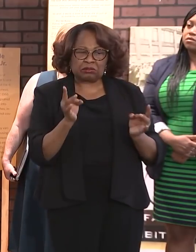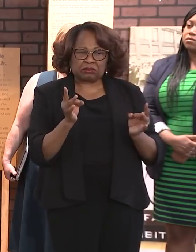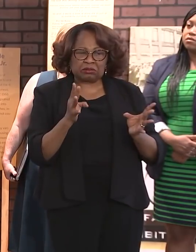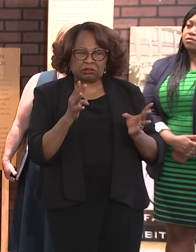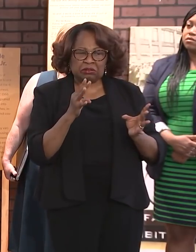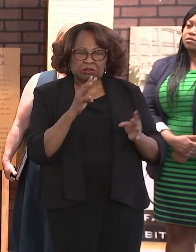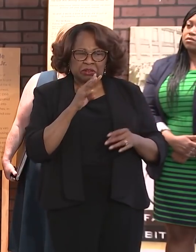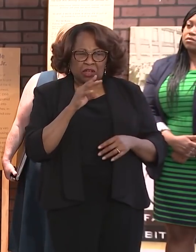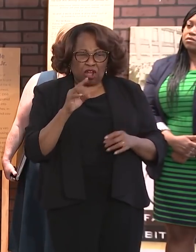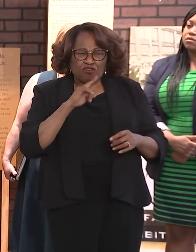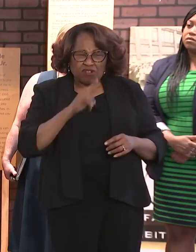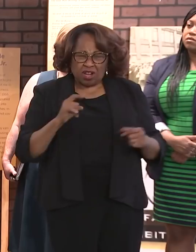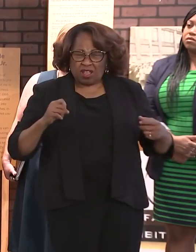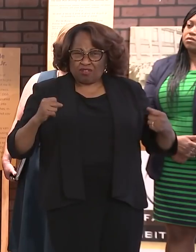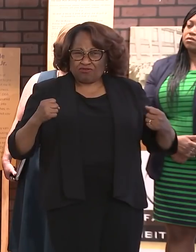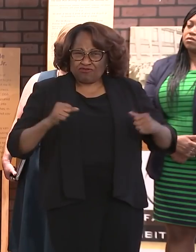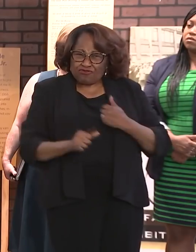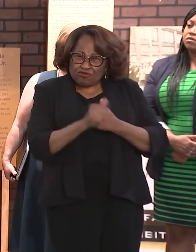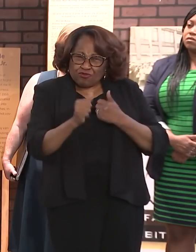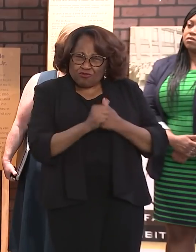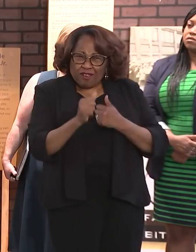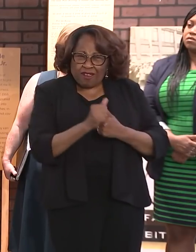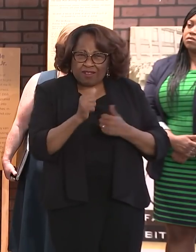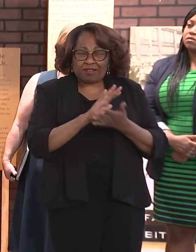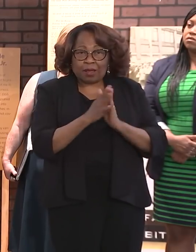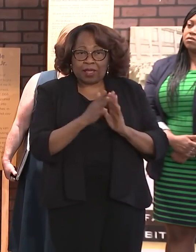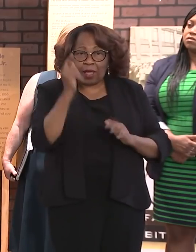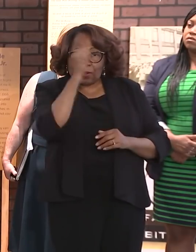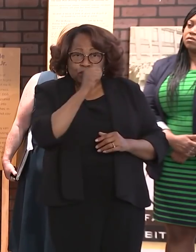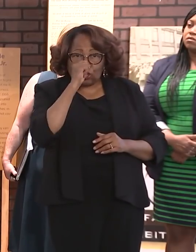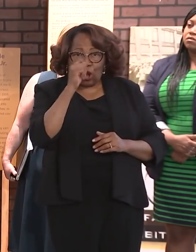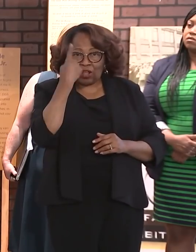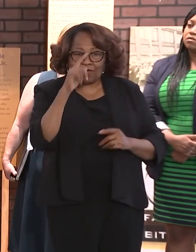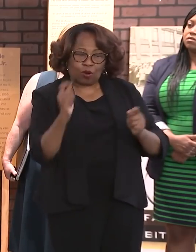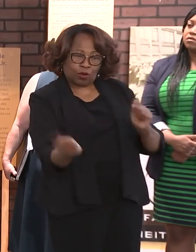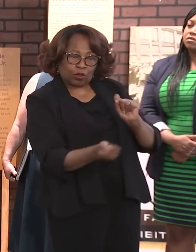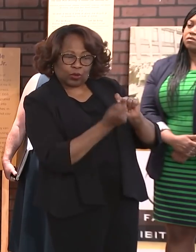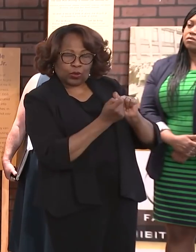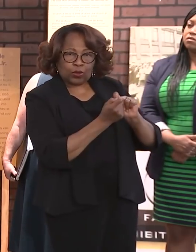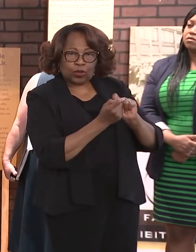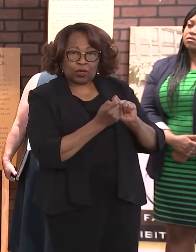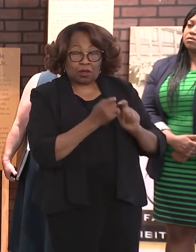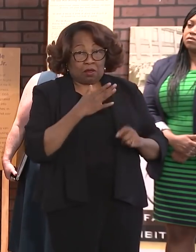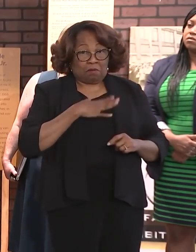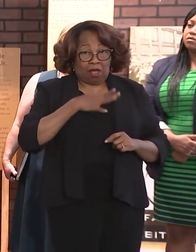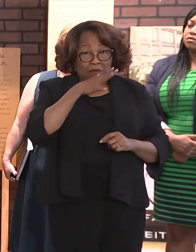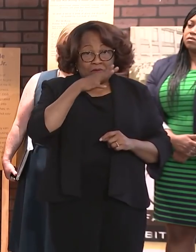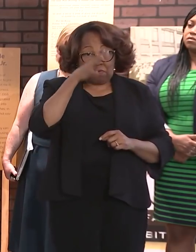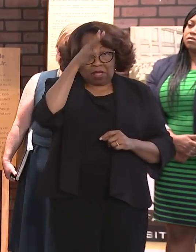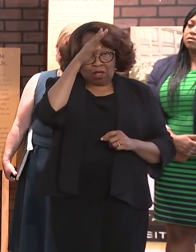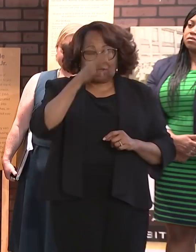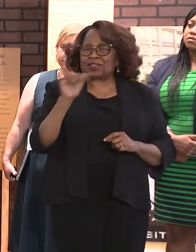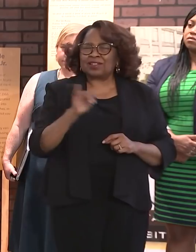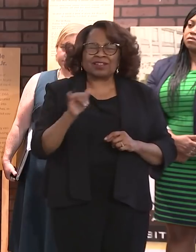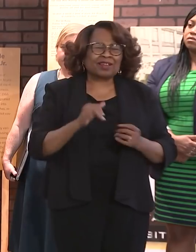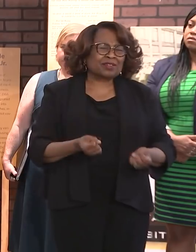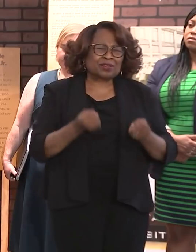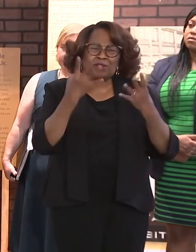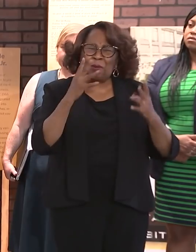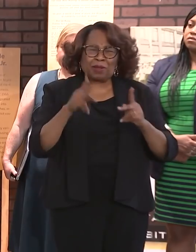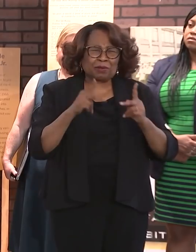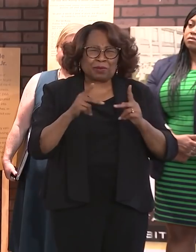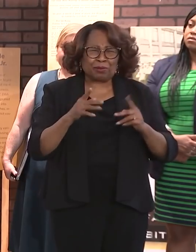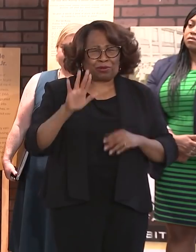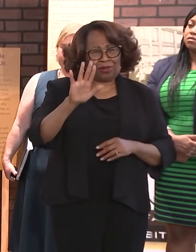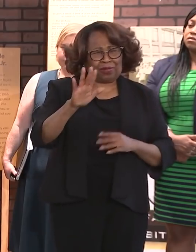but worse, a threat, and became a target for retaliation, my parents, like so many others of